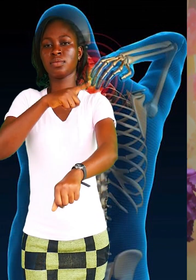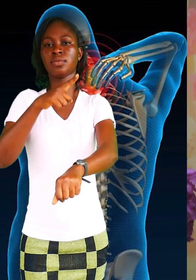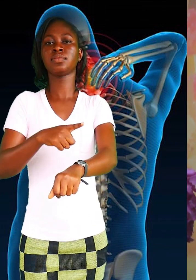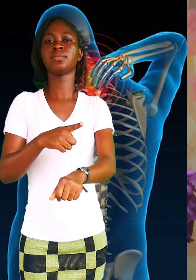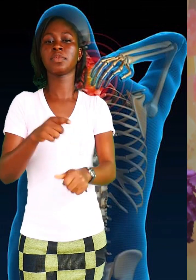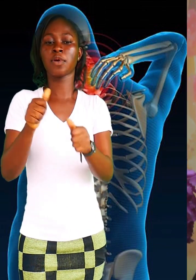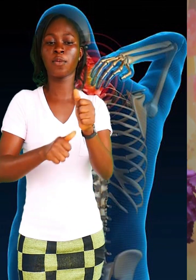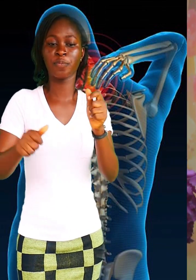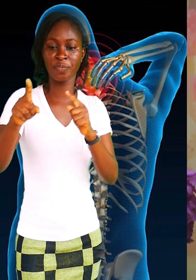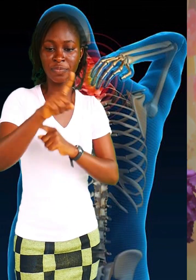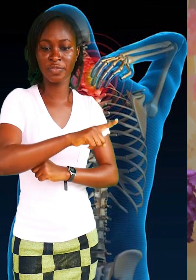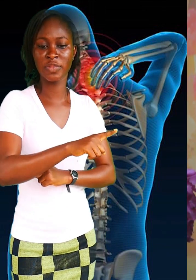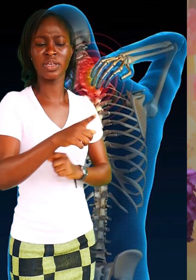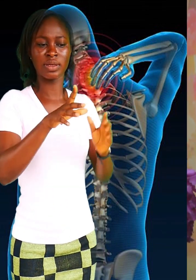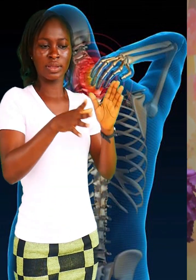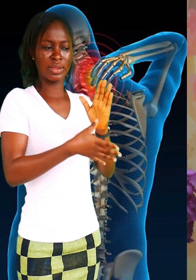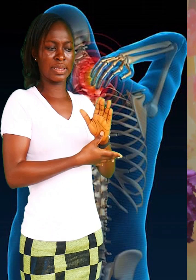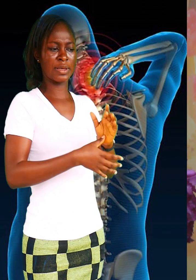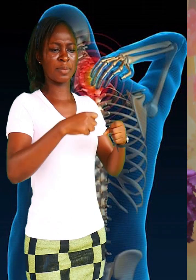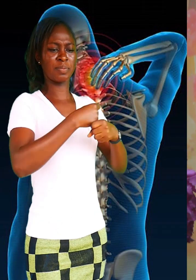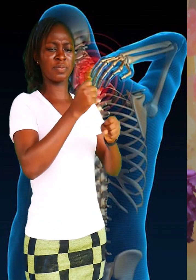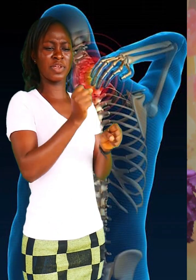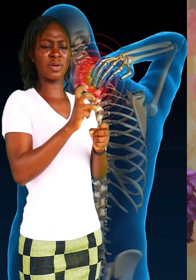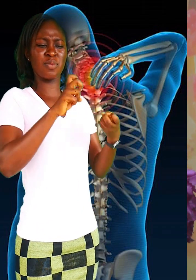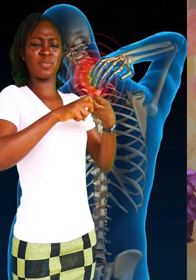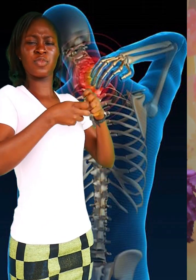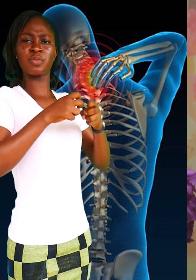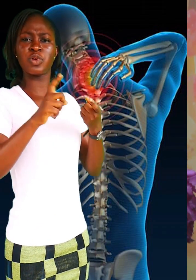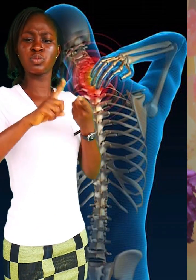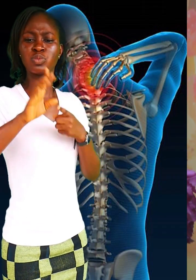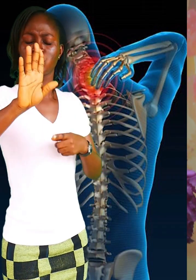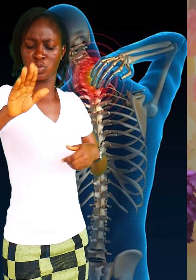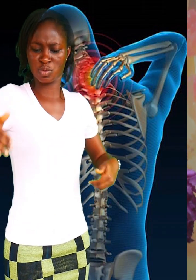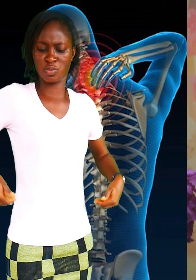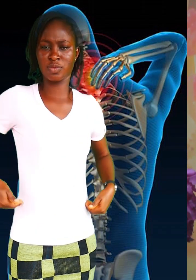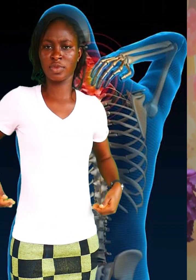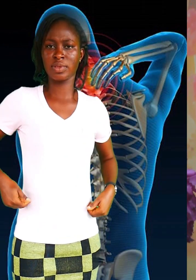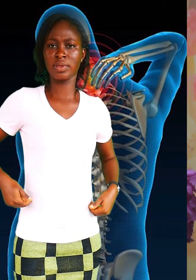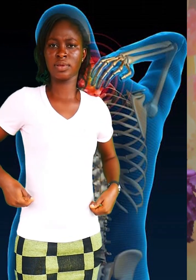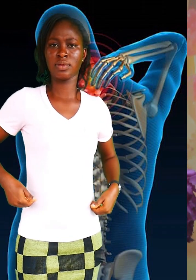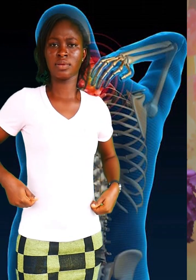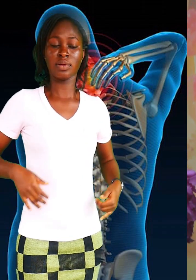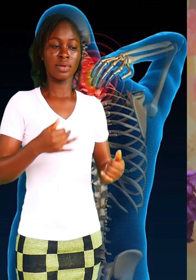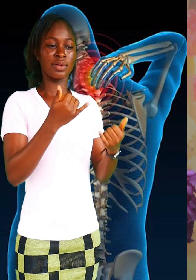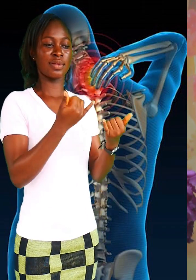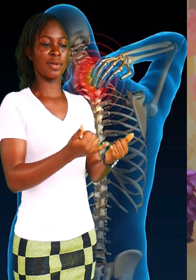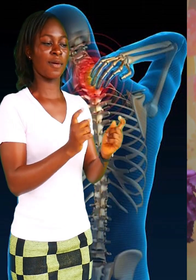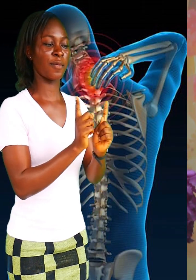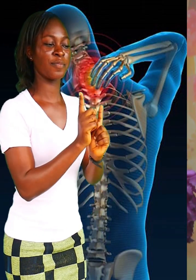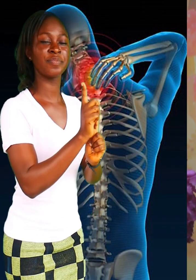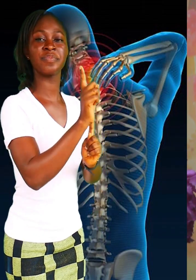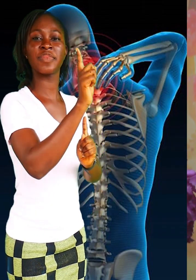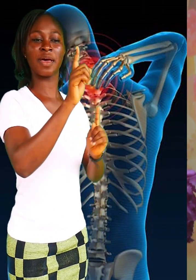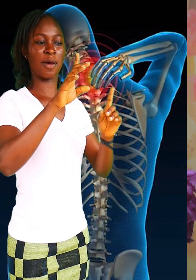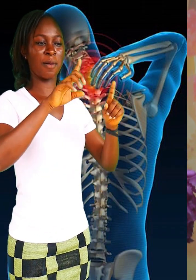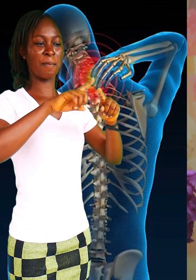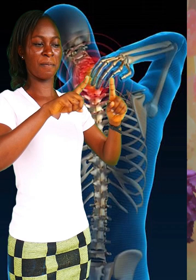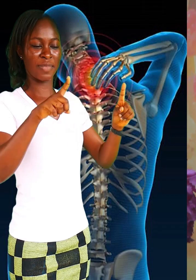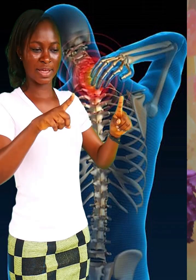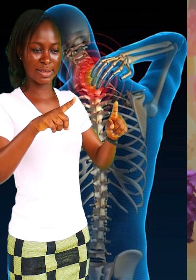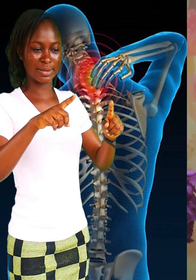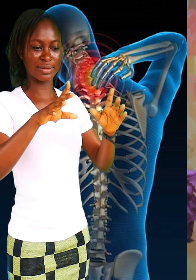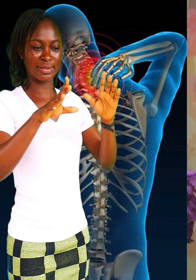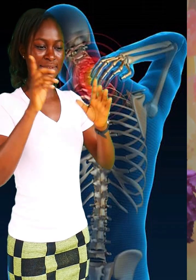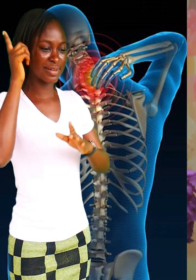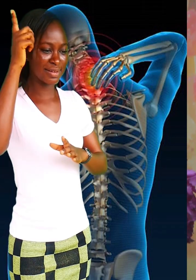What's the piano? Nephi, a far cry for fro, I didn't need a street, a bedroom, baby, no, Nephi, a babby, sure, L shape would be, sir. Nay, to say